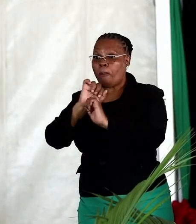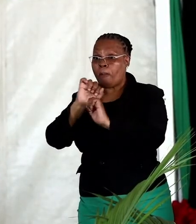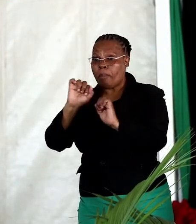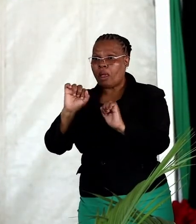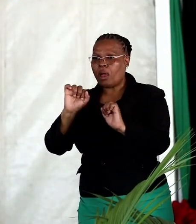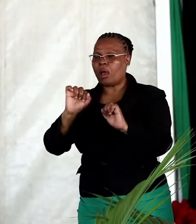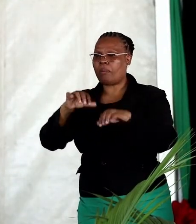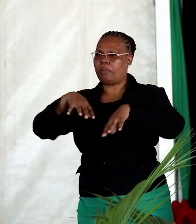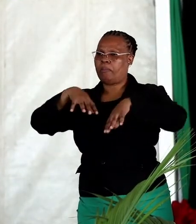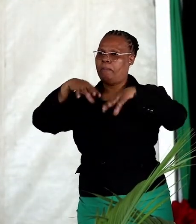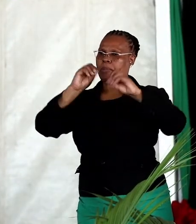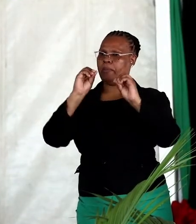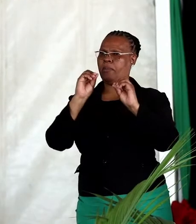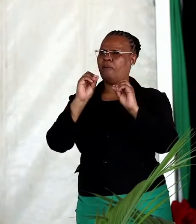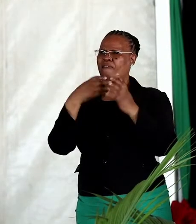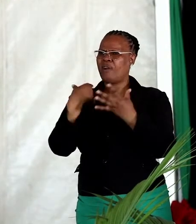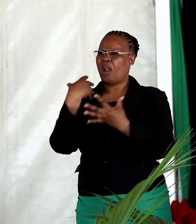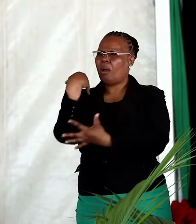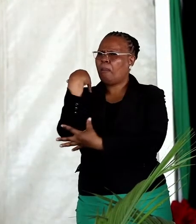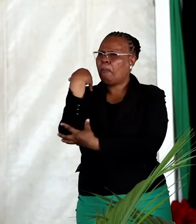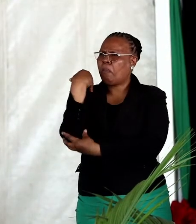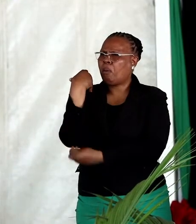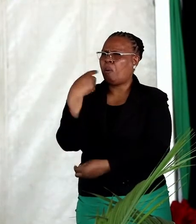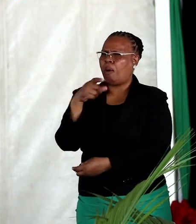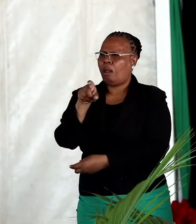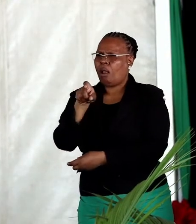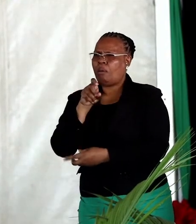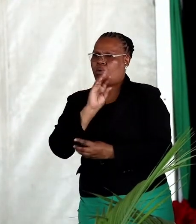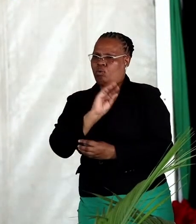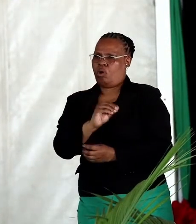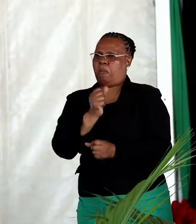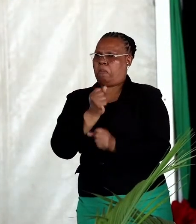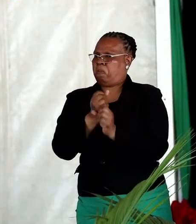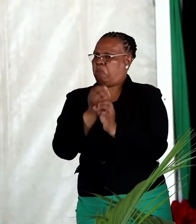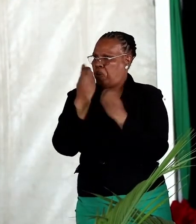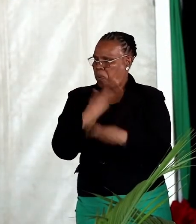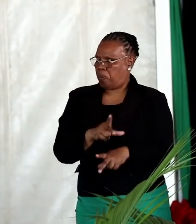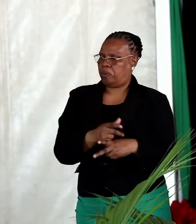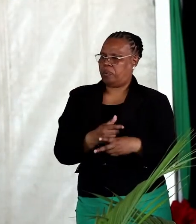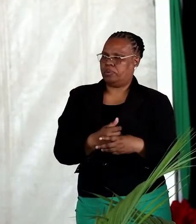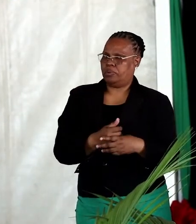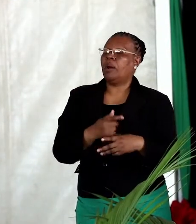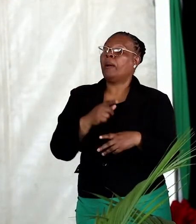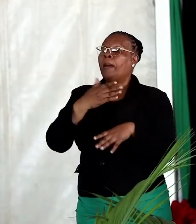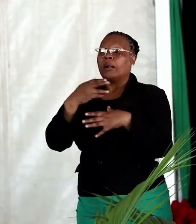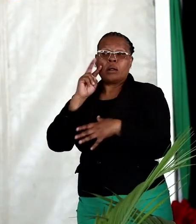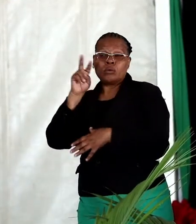sijonga siqaphela, ootata ngelo xesha, they were providers.